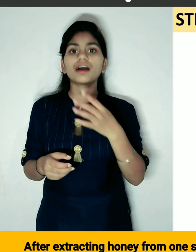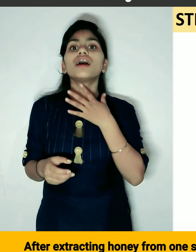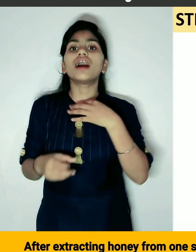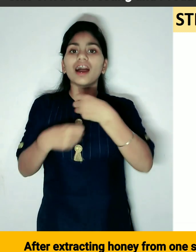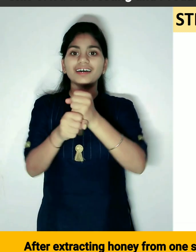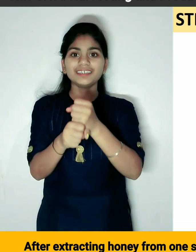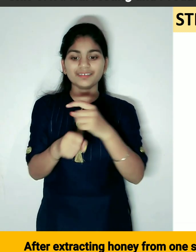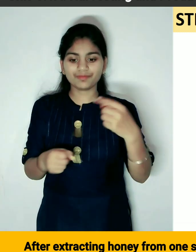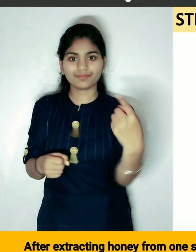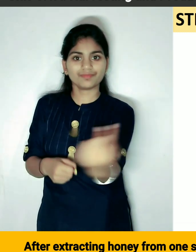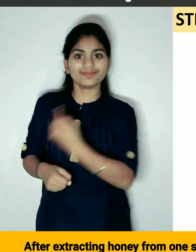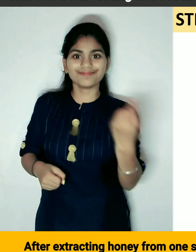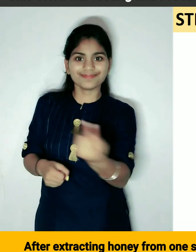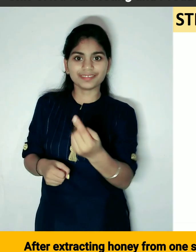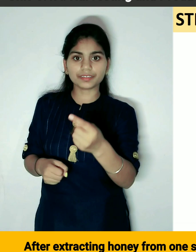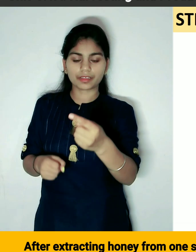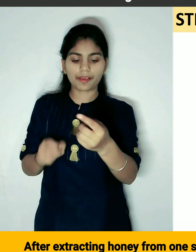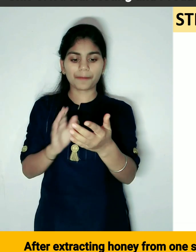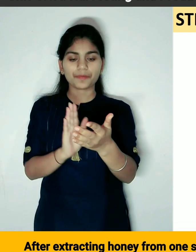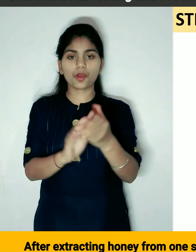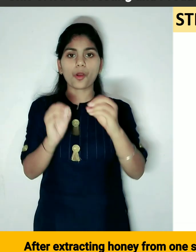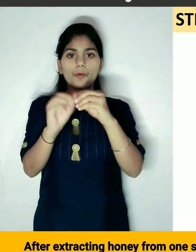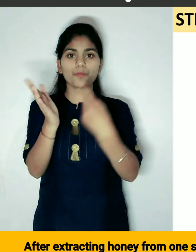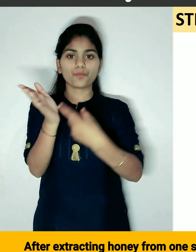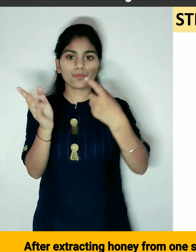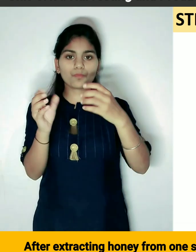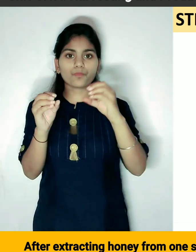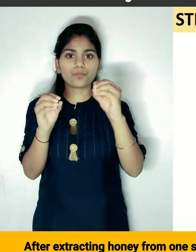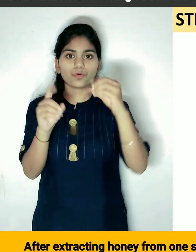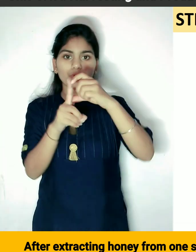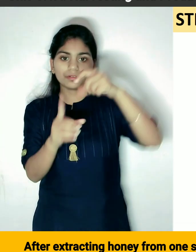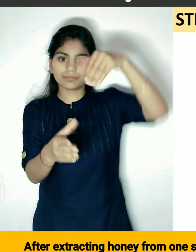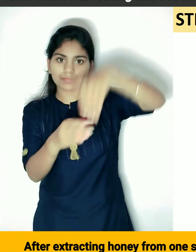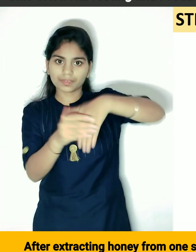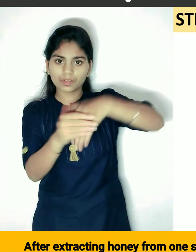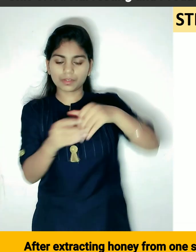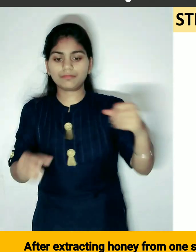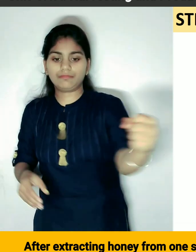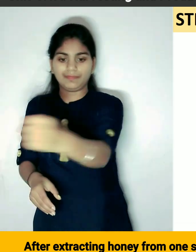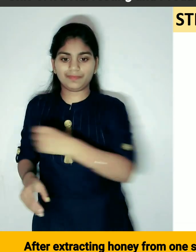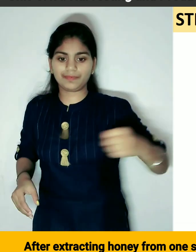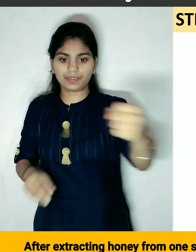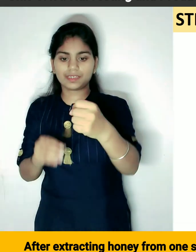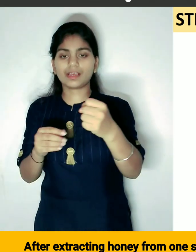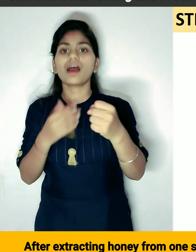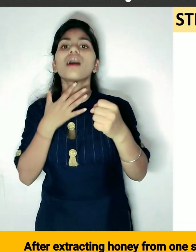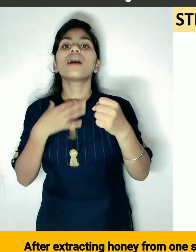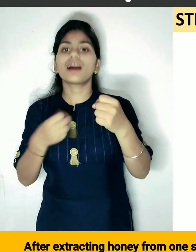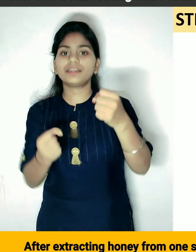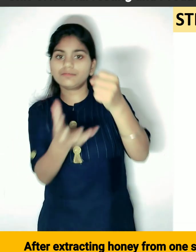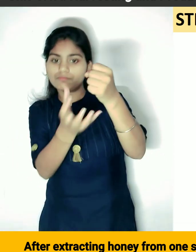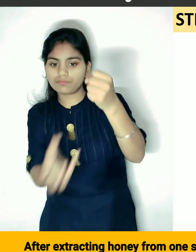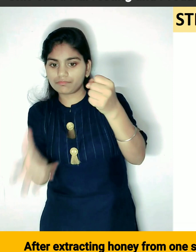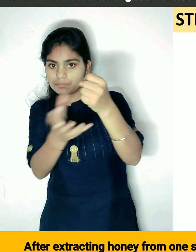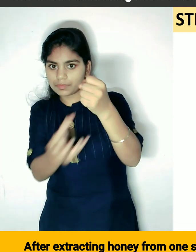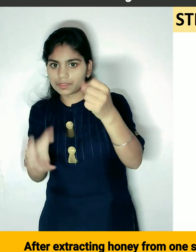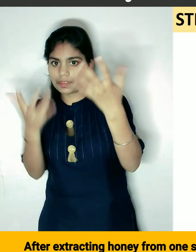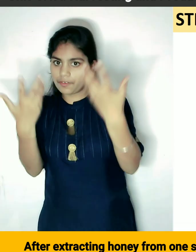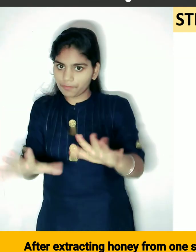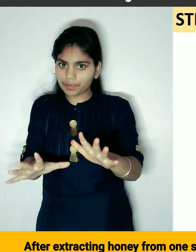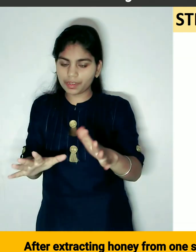After extracting honey from one side, change the side of the combs